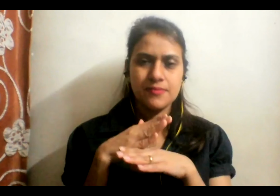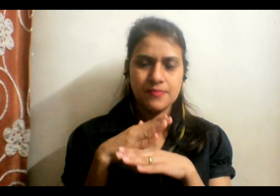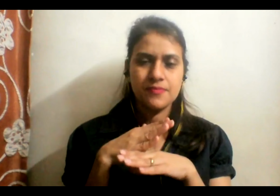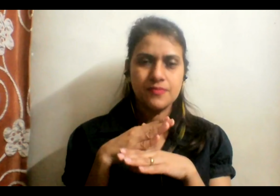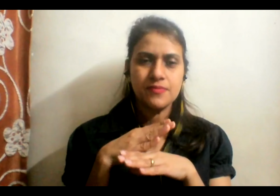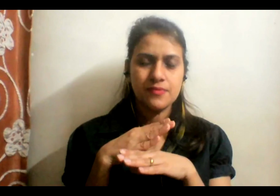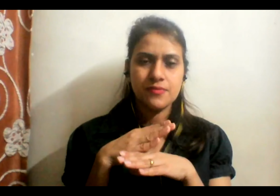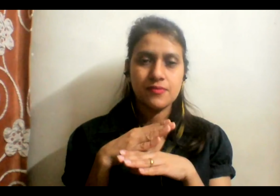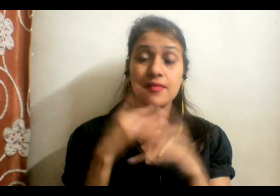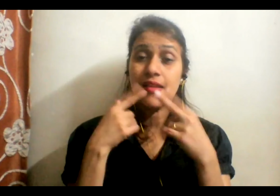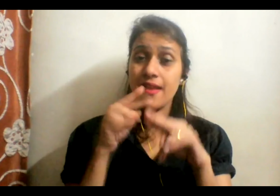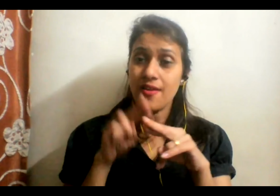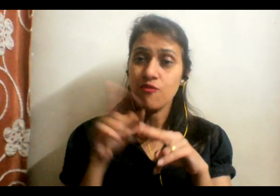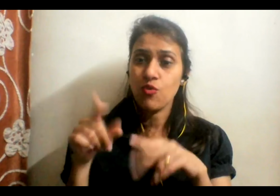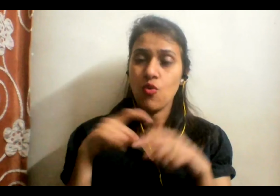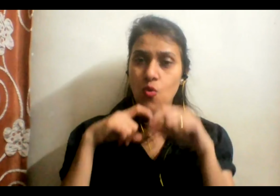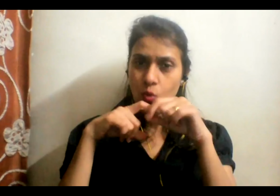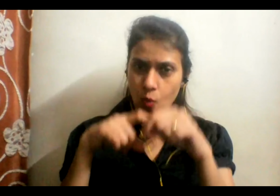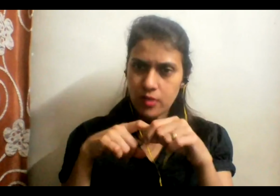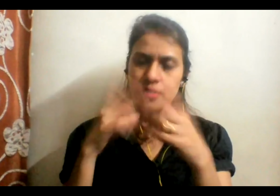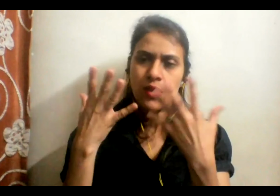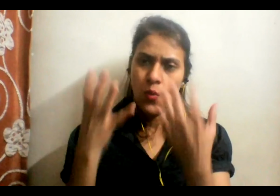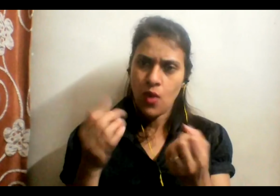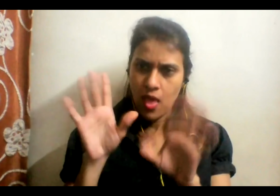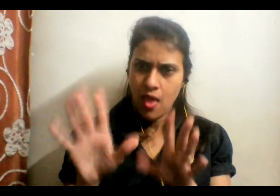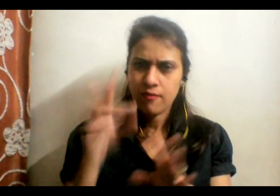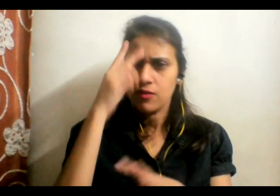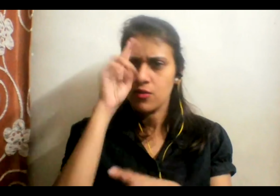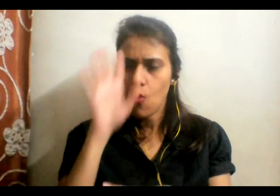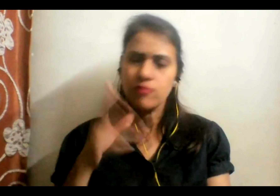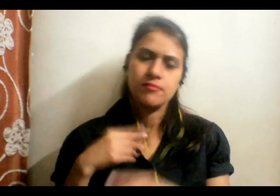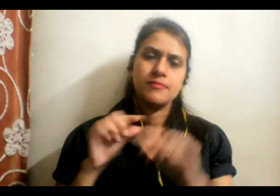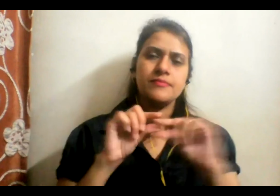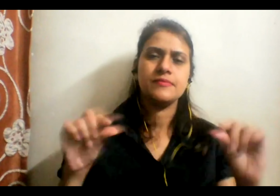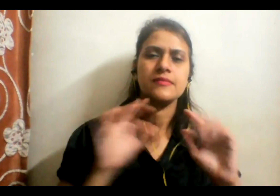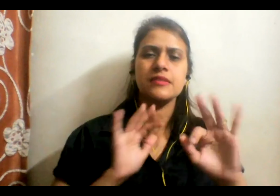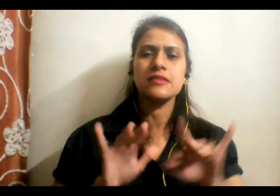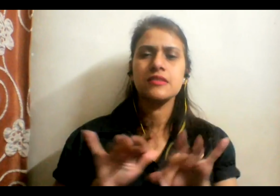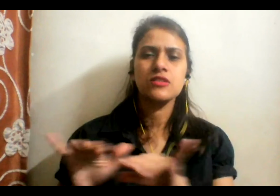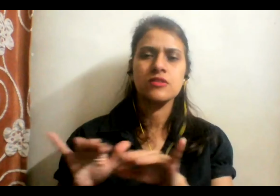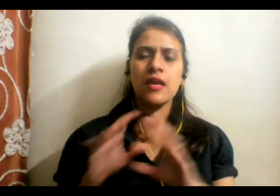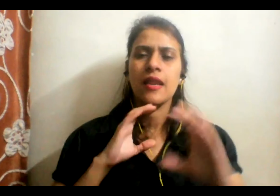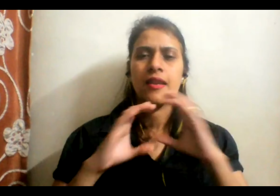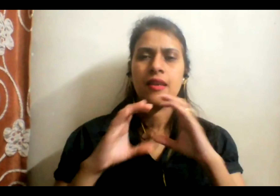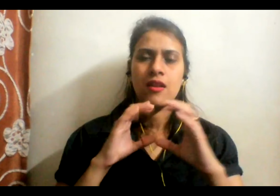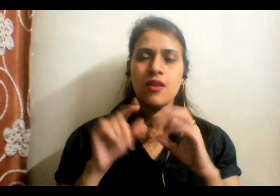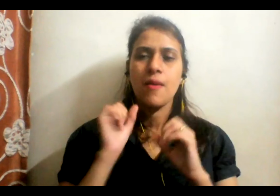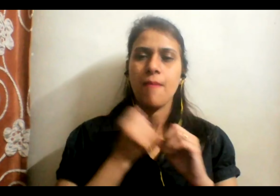if you have any questions, I'll also share my email ID. Maybe I'll just type it out in the chat.